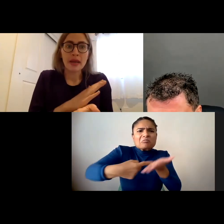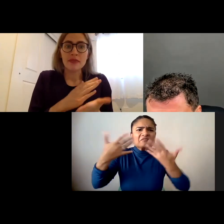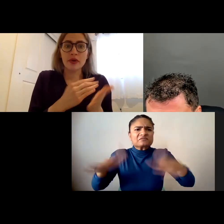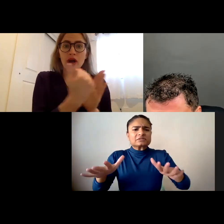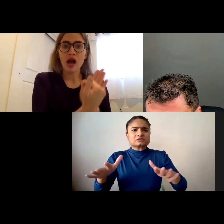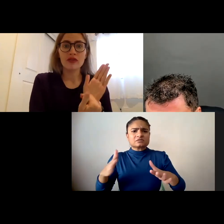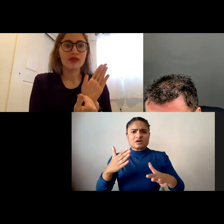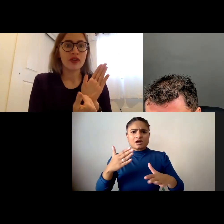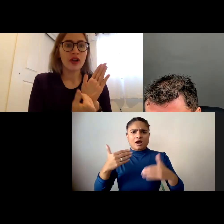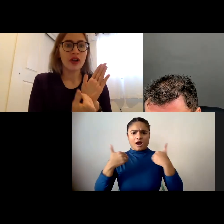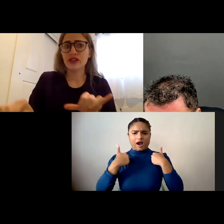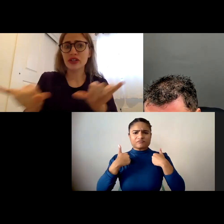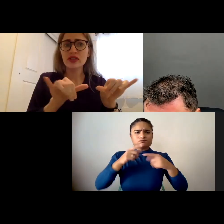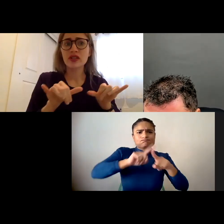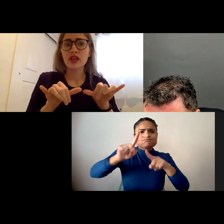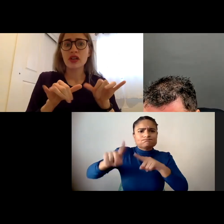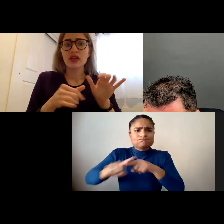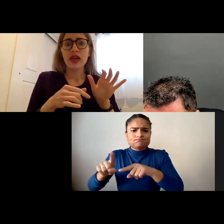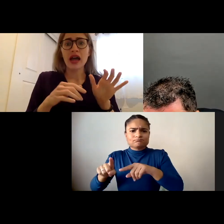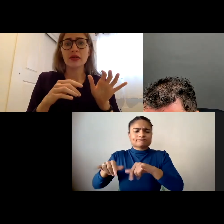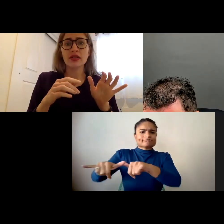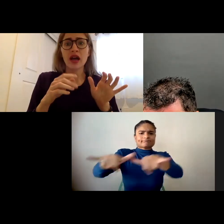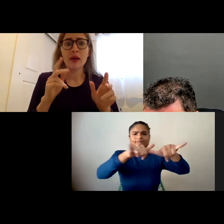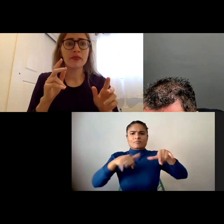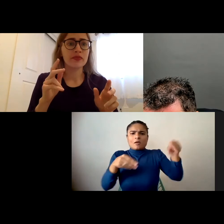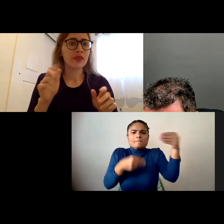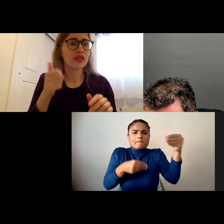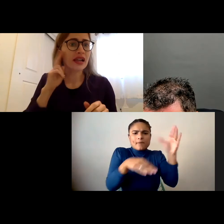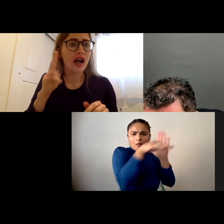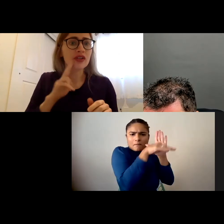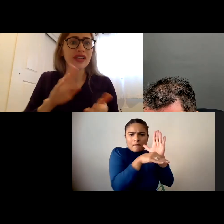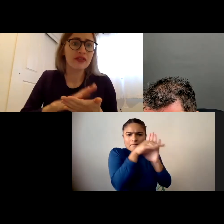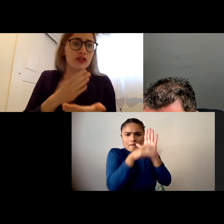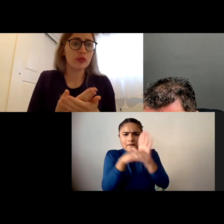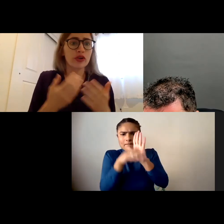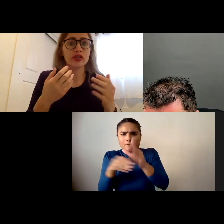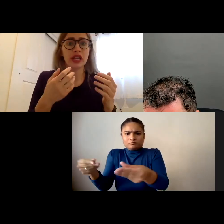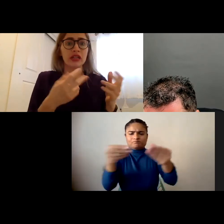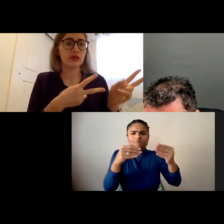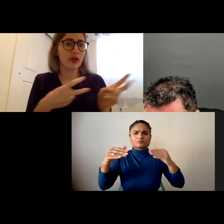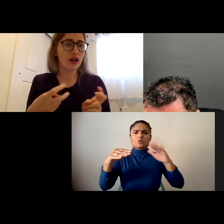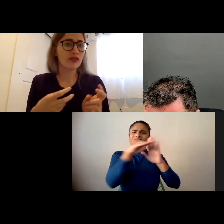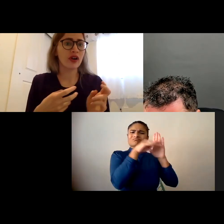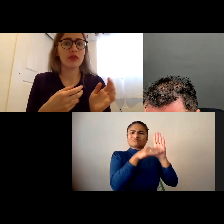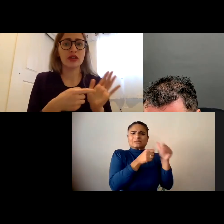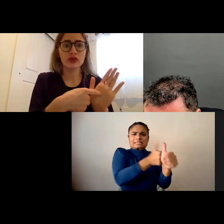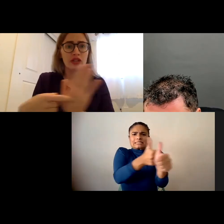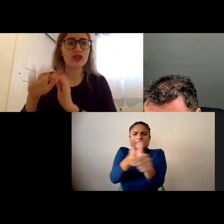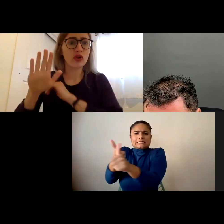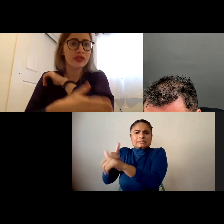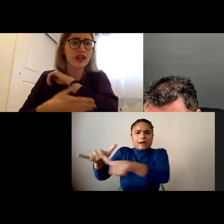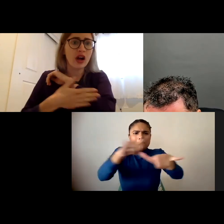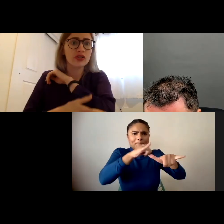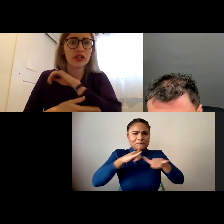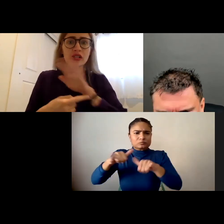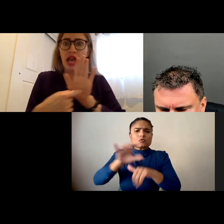a paper of standards that like other deaf interpreters can borrow from and use and show